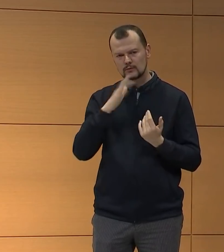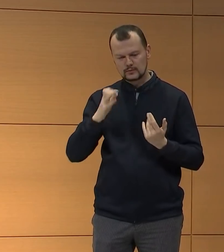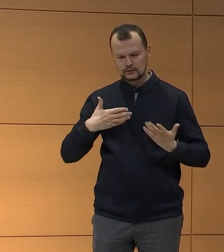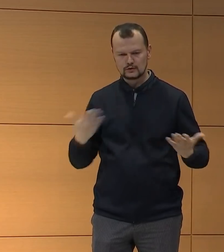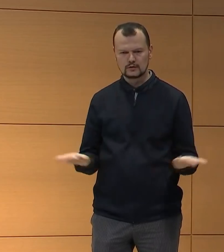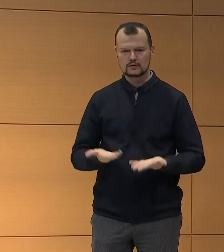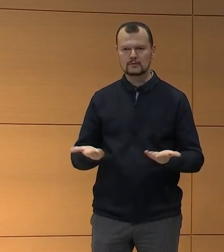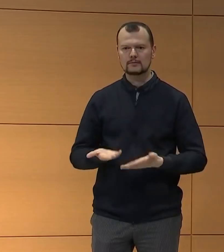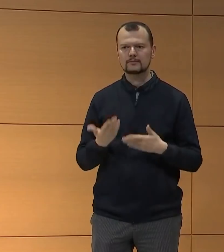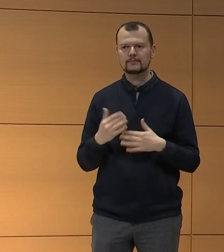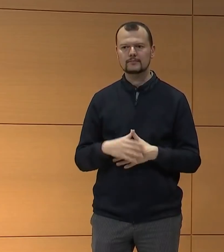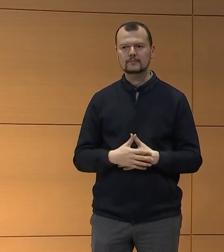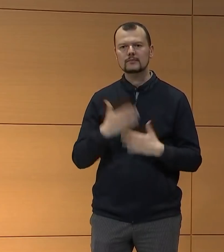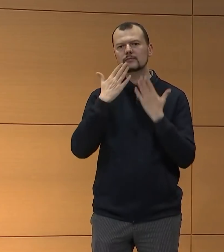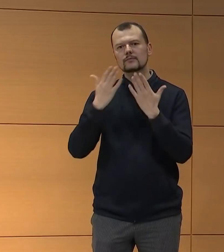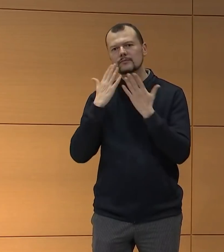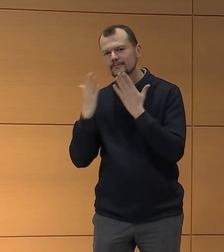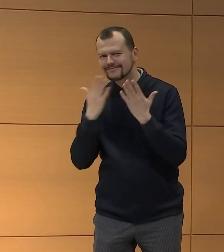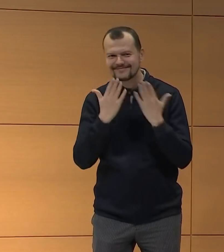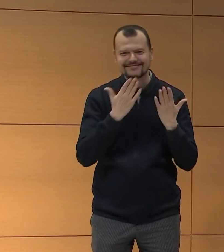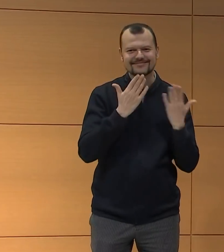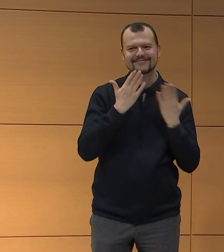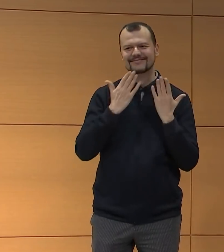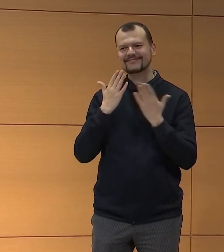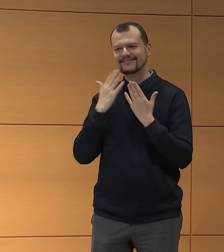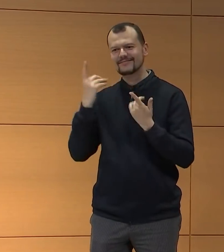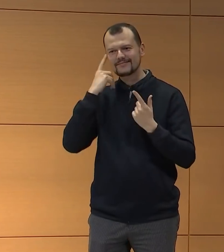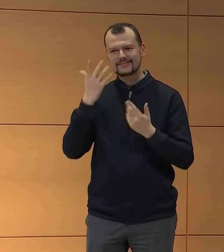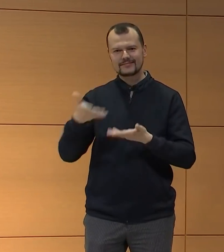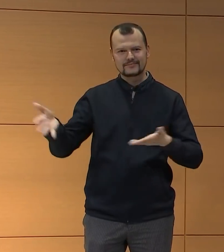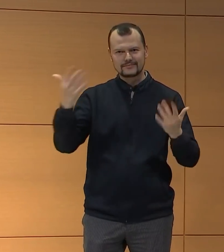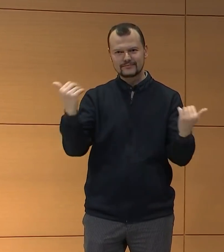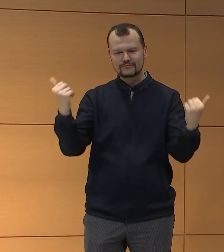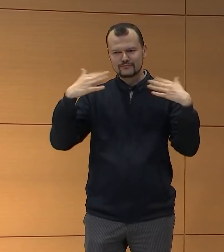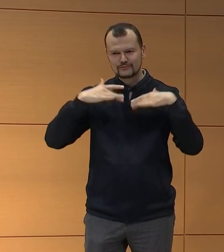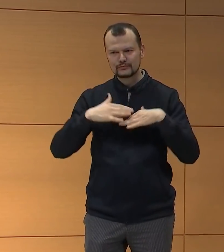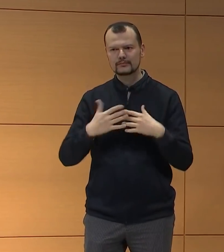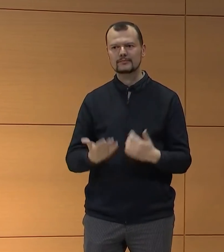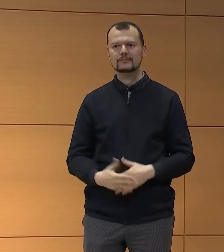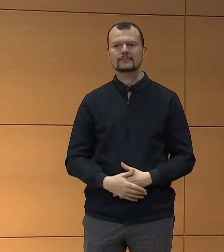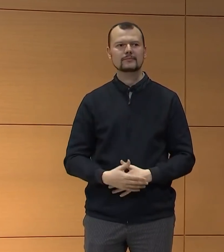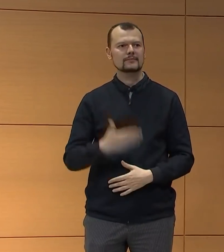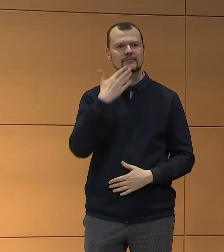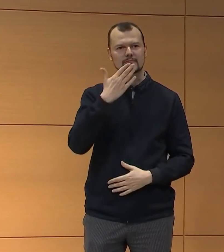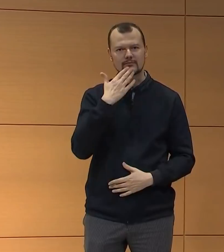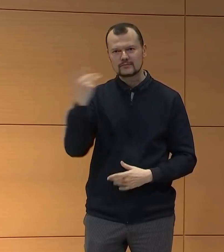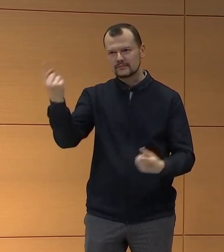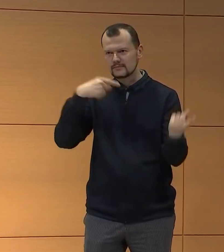news conference. We appreciate the time that you spent with us this afternoon, and thank you to our speakers. Thank you.